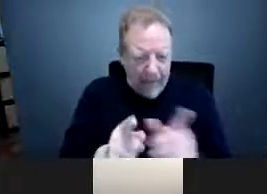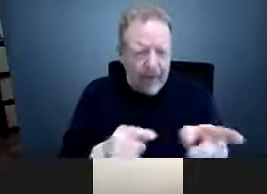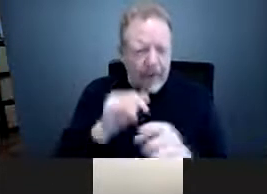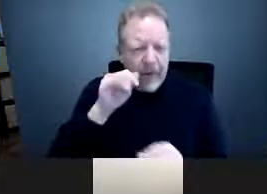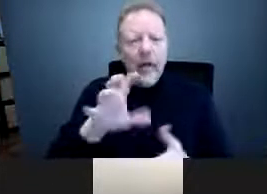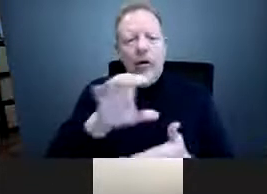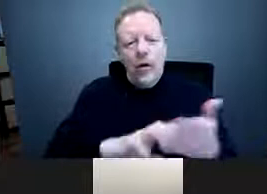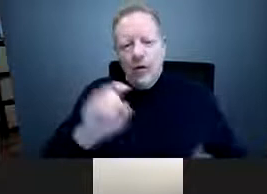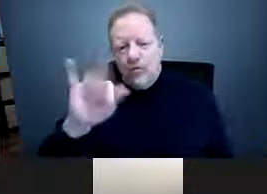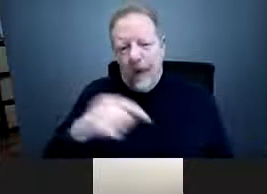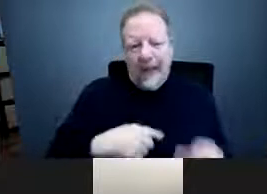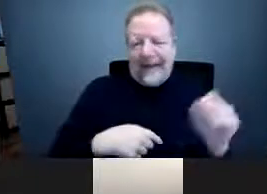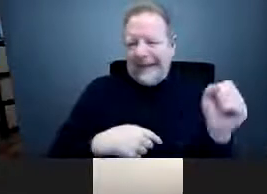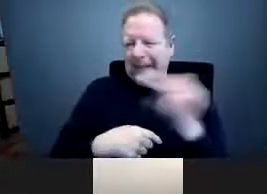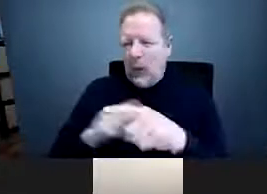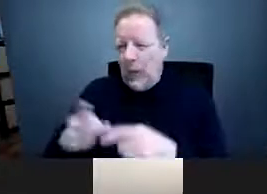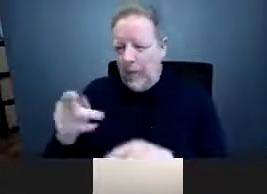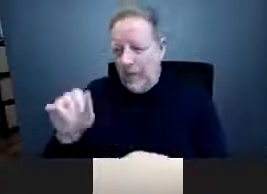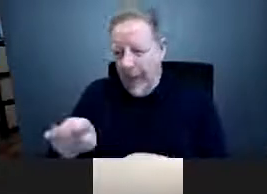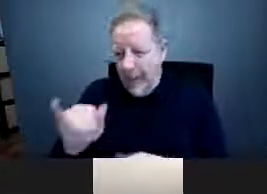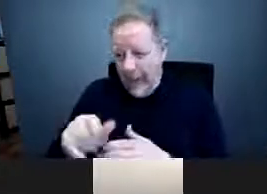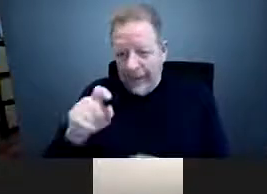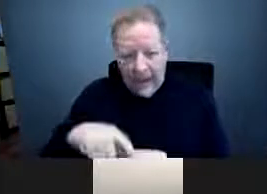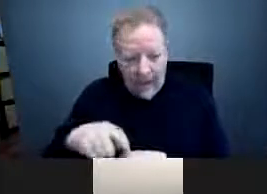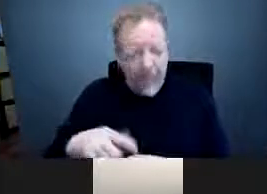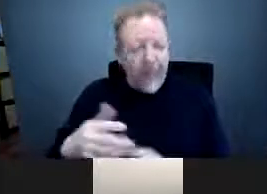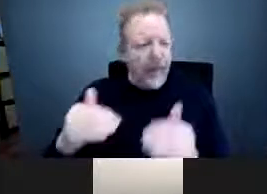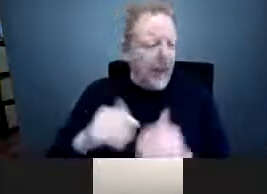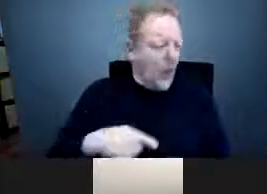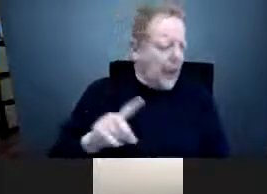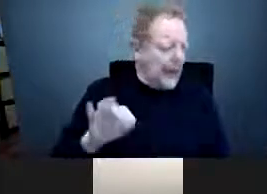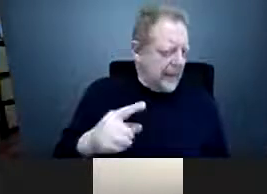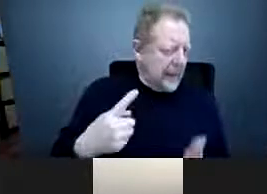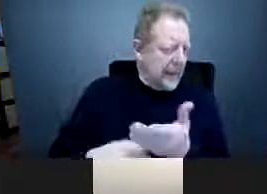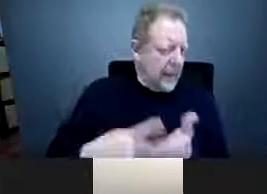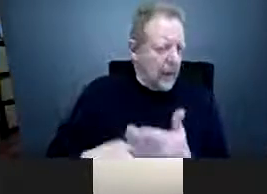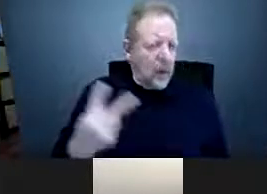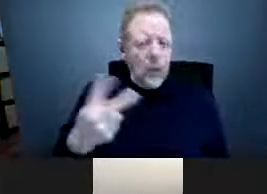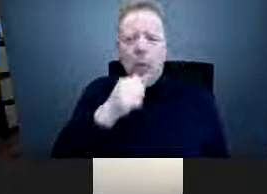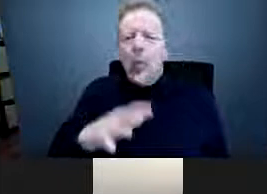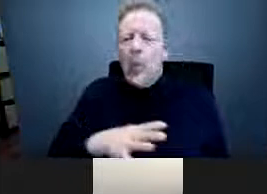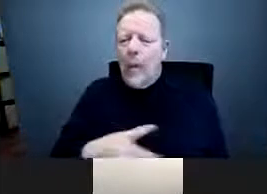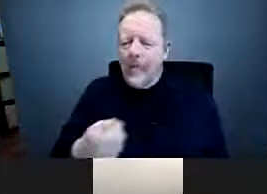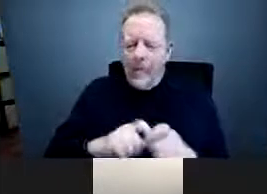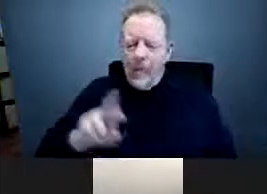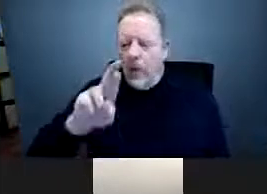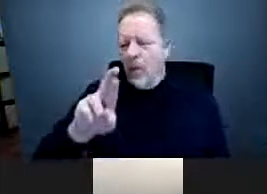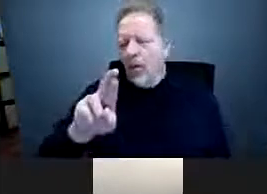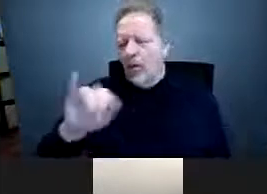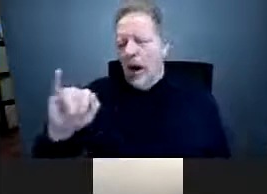Pam at that time. And then we had 2 ladies from the Rhode Island Executive Office for Health and